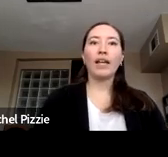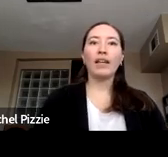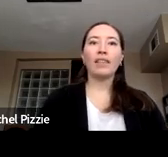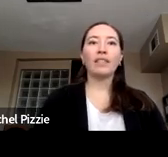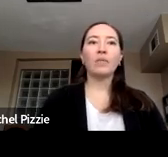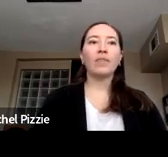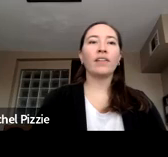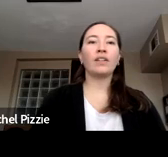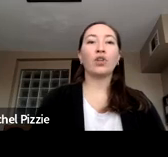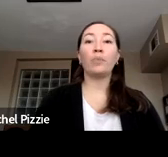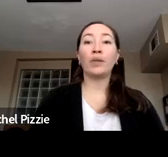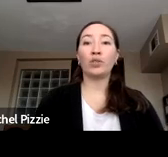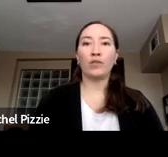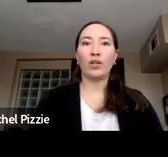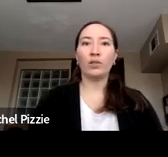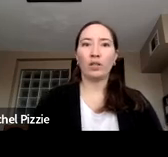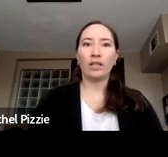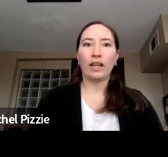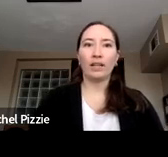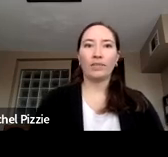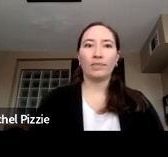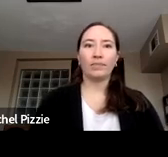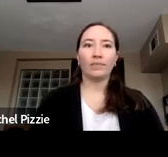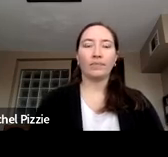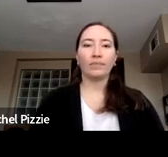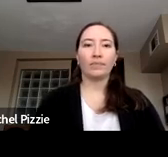So again, this is what the initial builder view looks like.